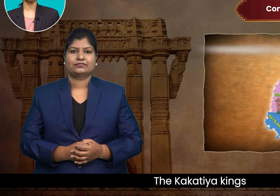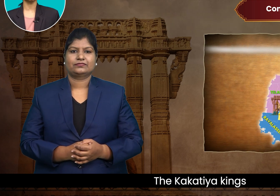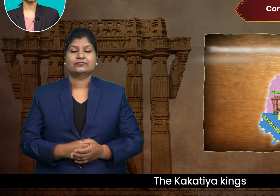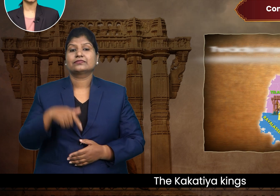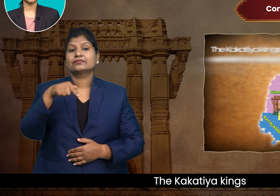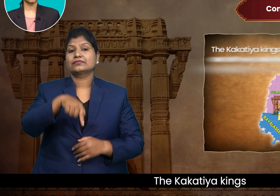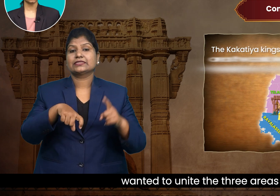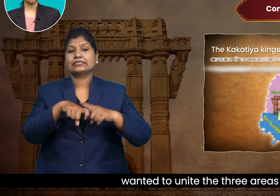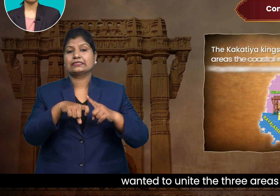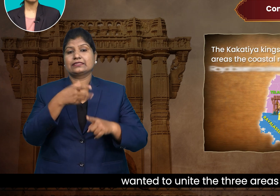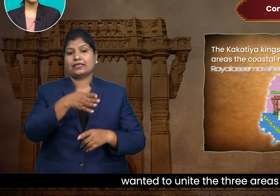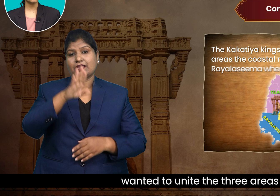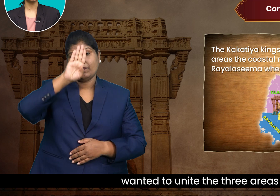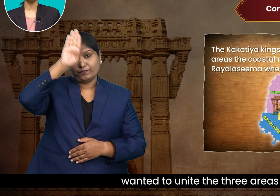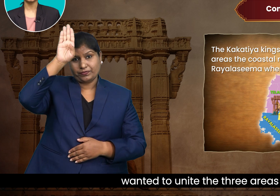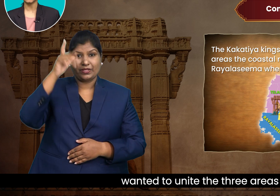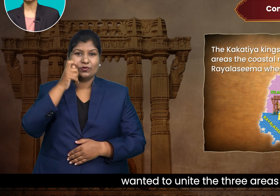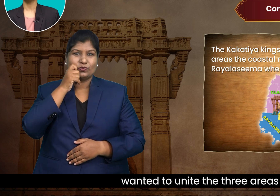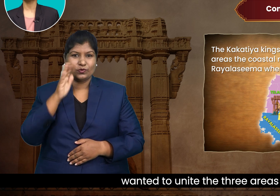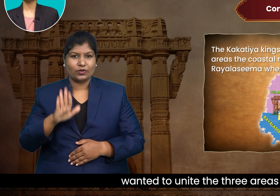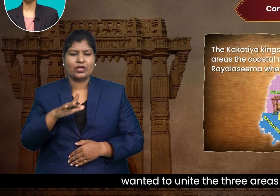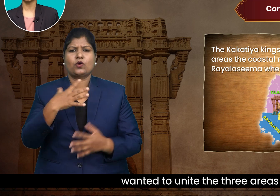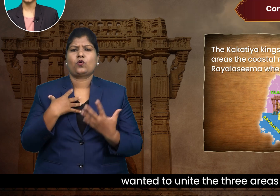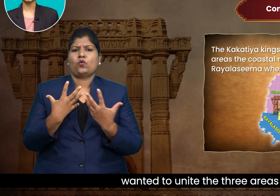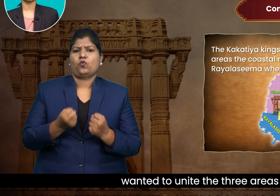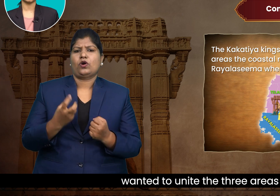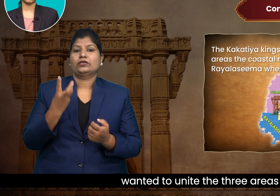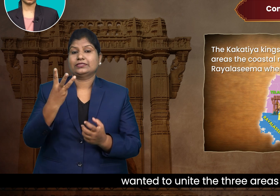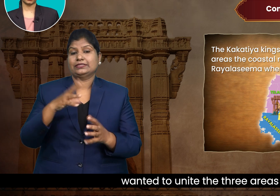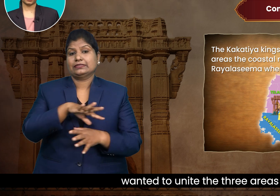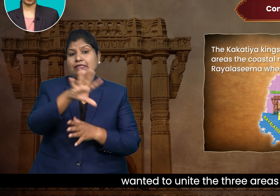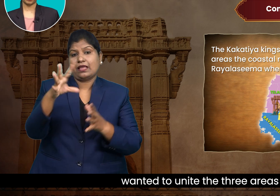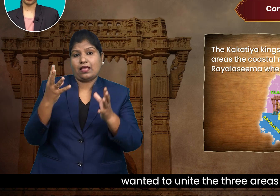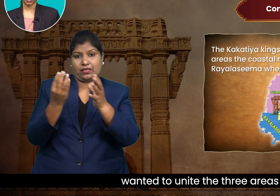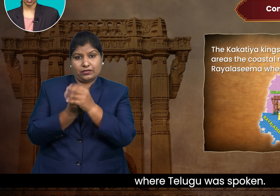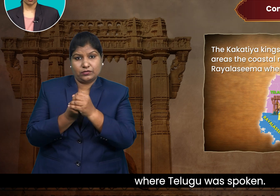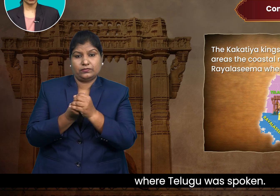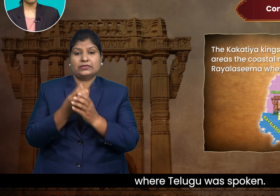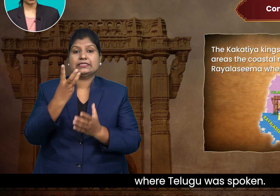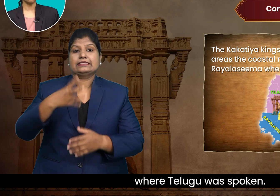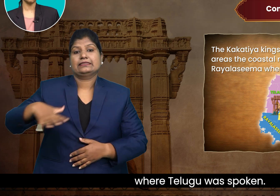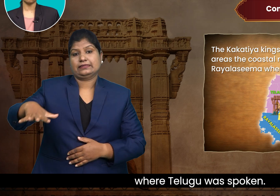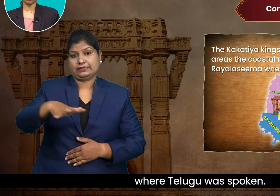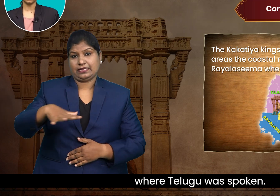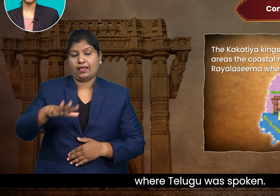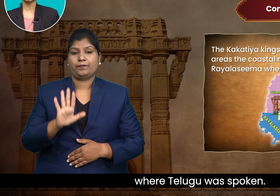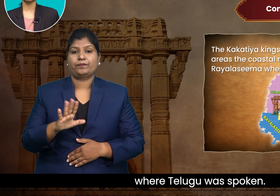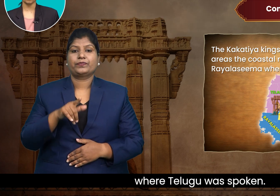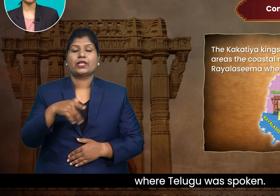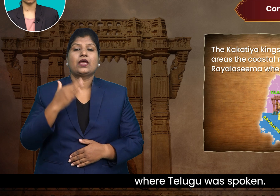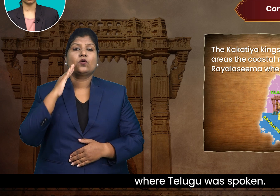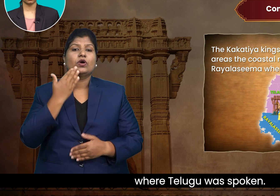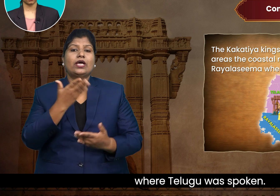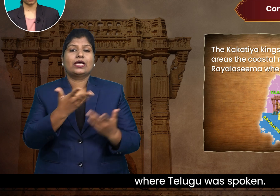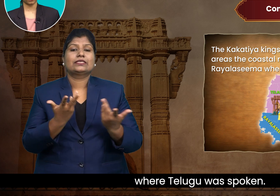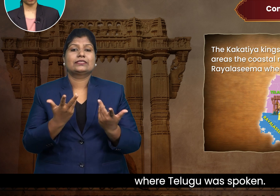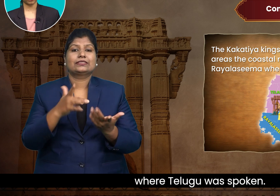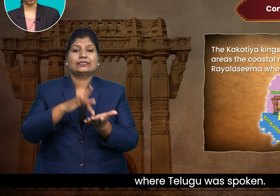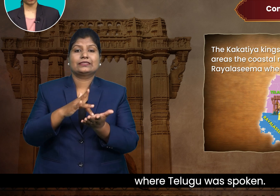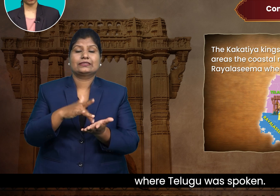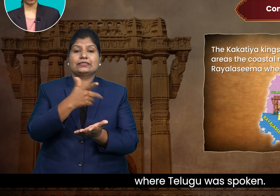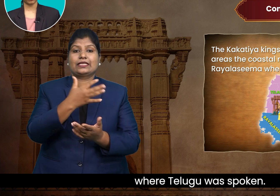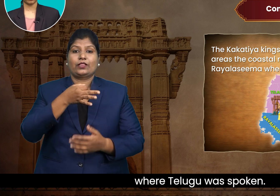The Kakatiya kings wanted to unite the three areas where Telugu was spoken: